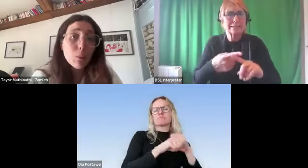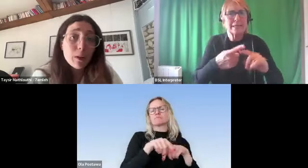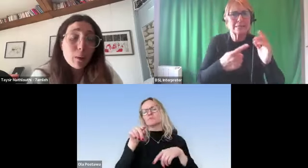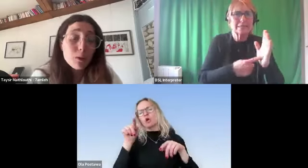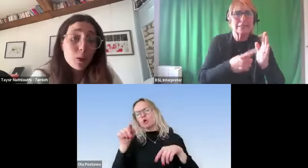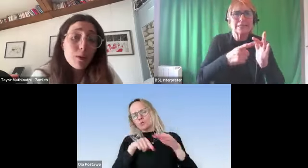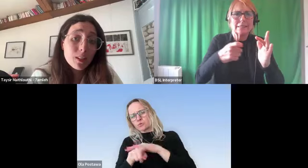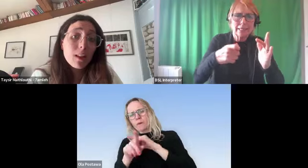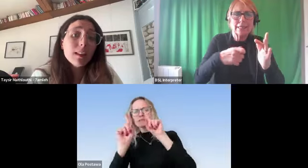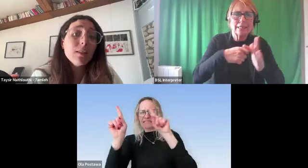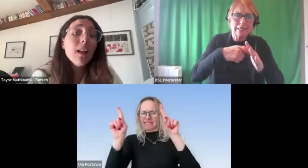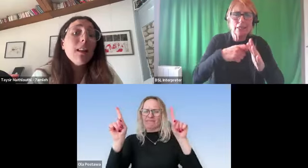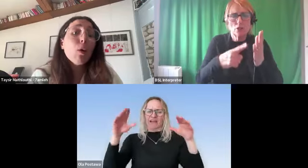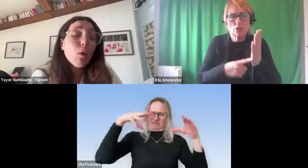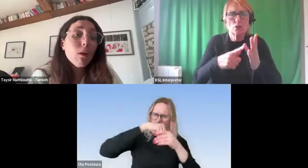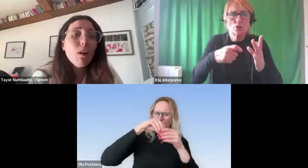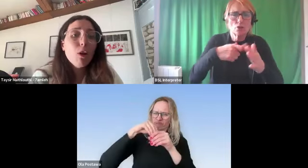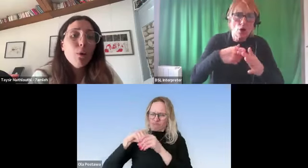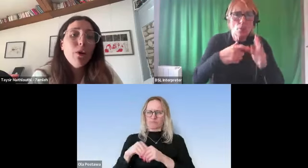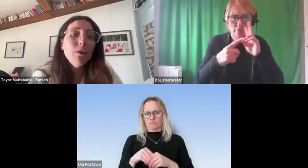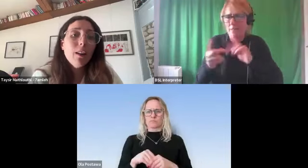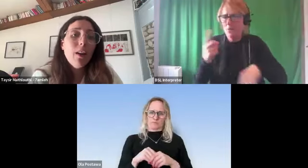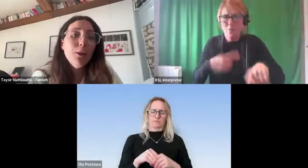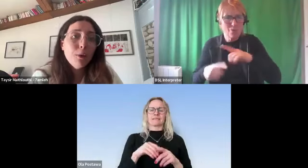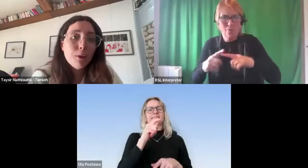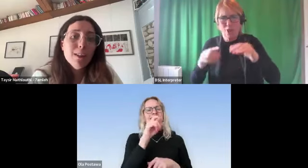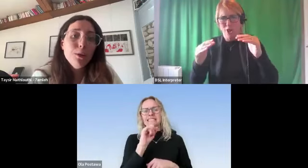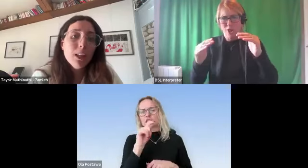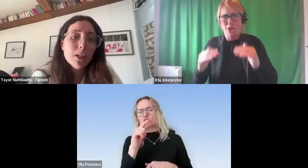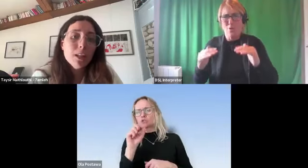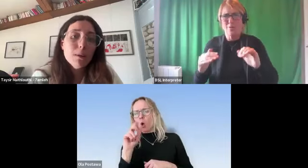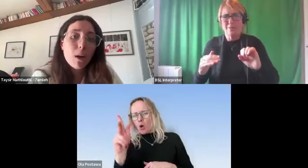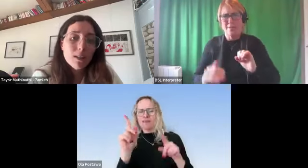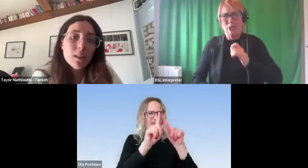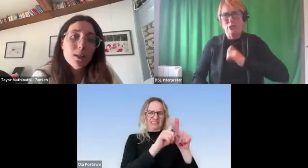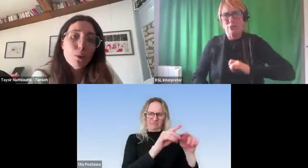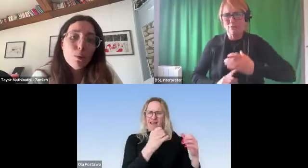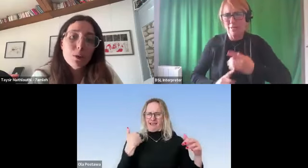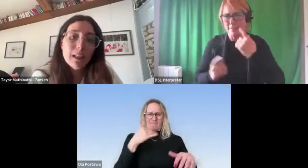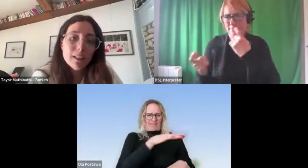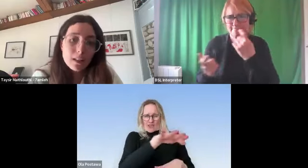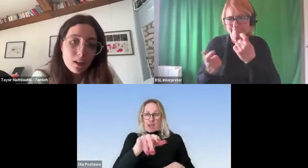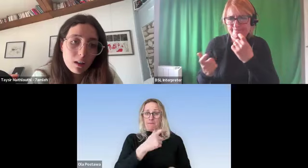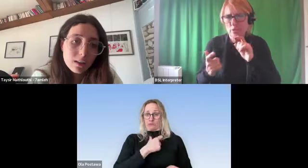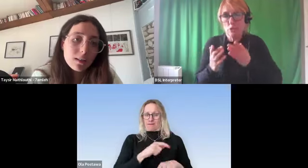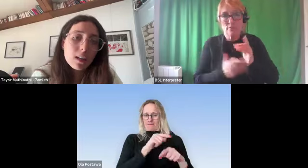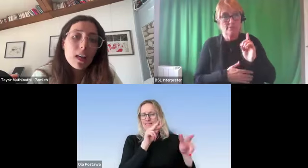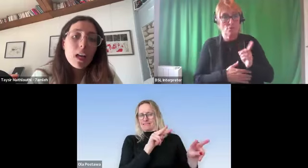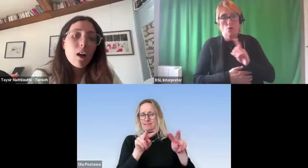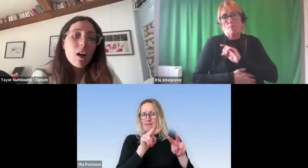we've sort of seen that they all lowered their human rights due diligence policies towards